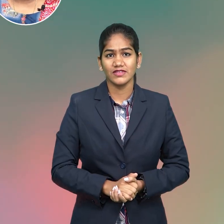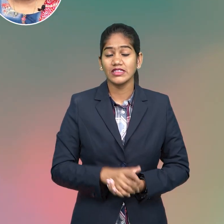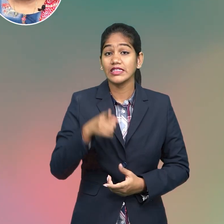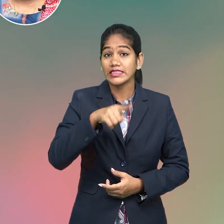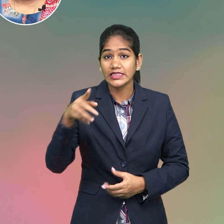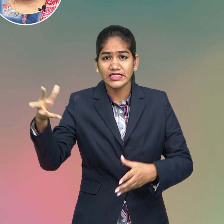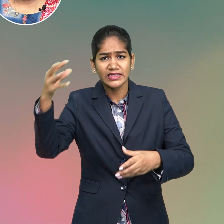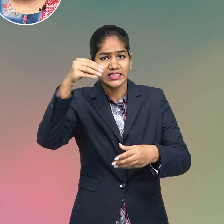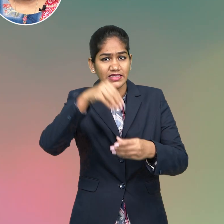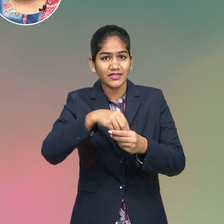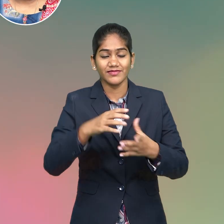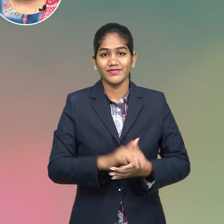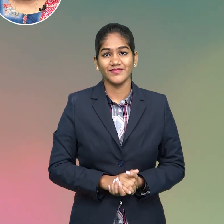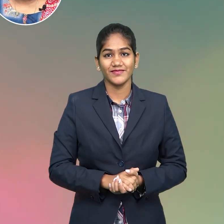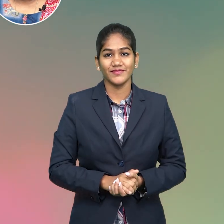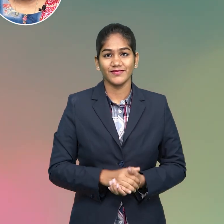These include